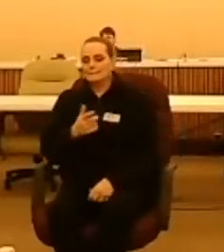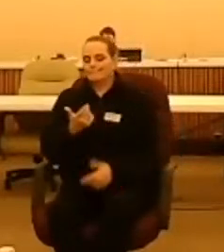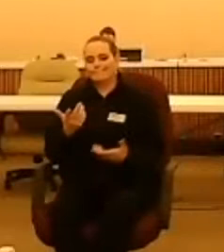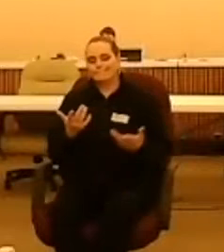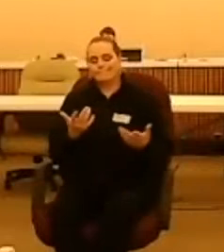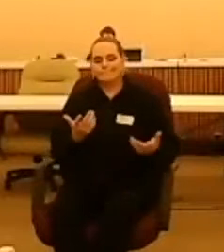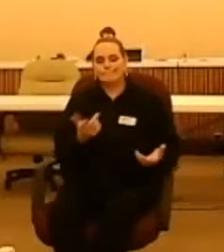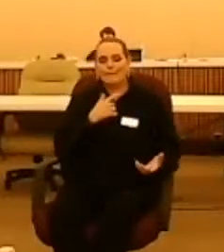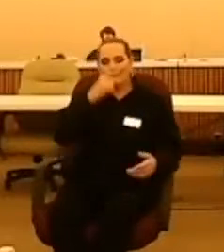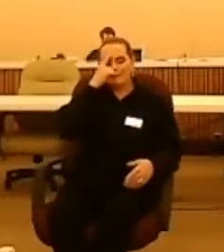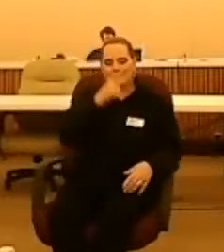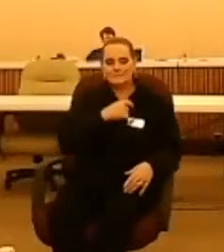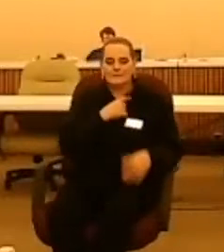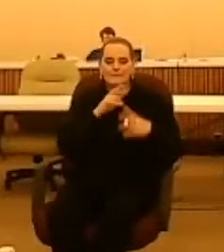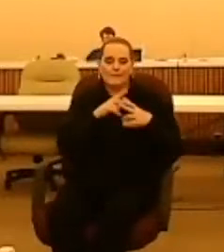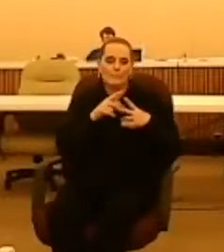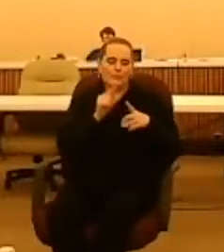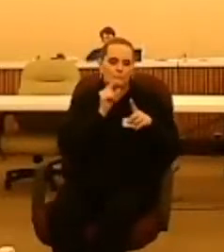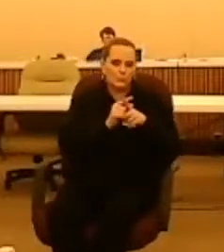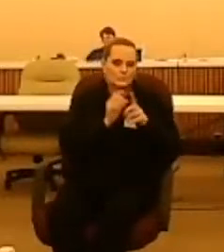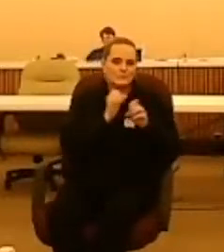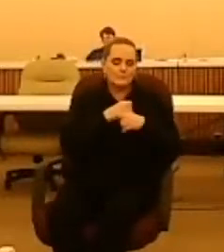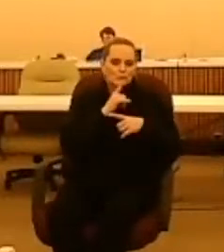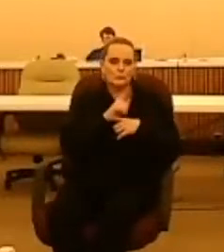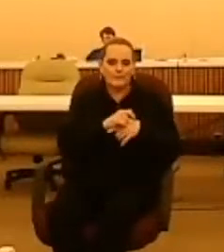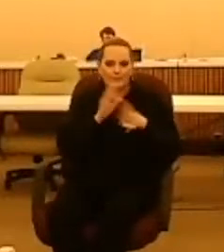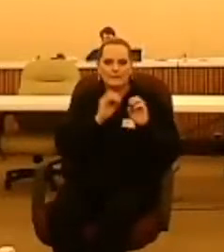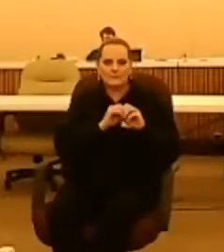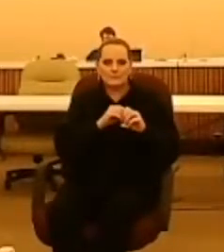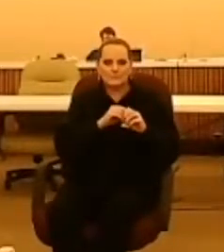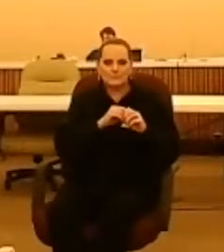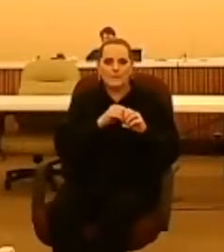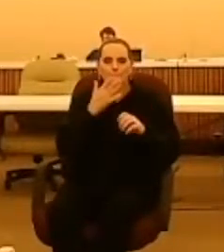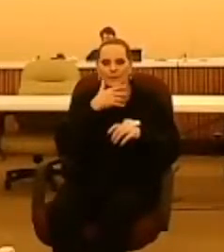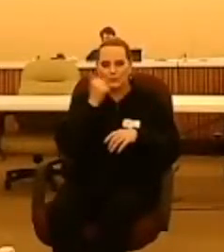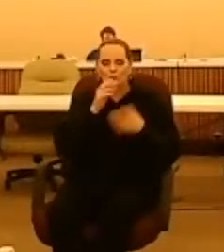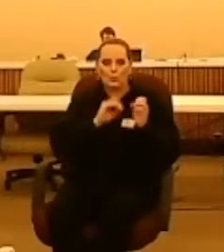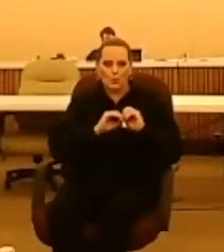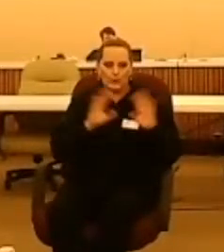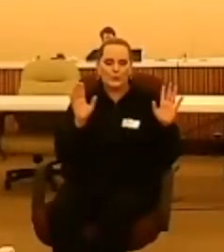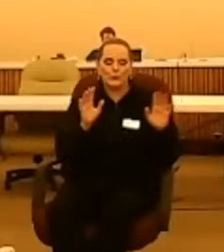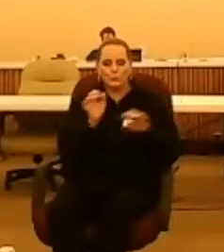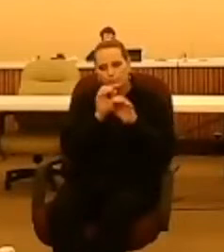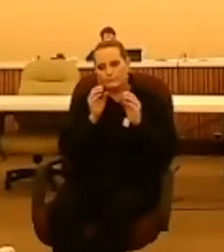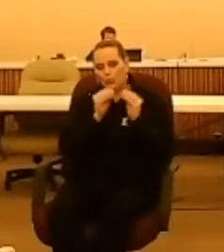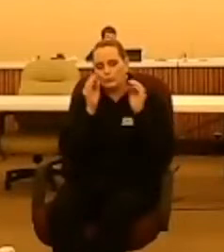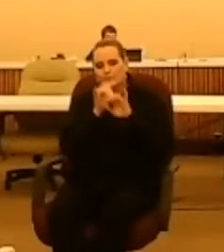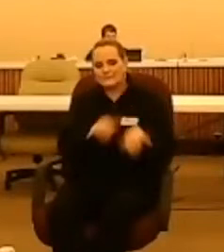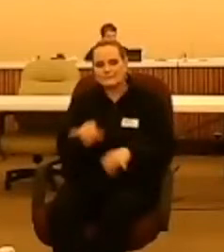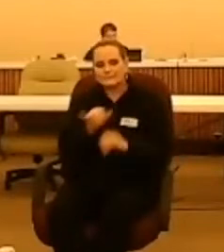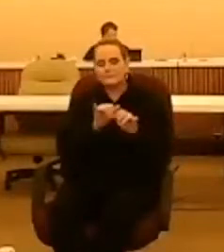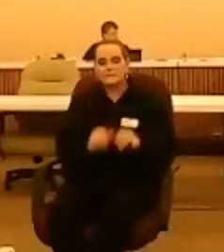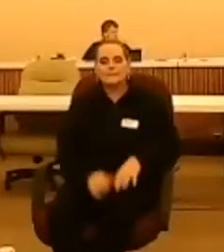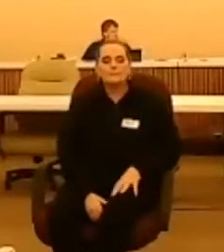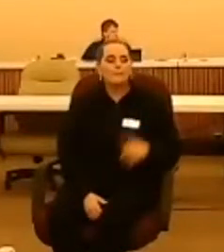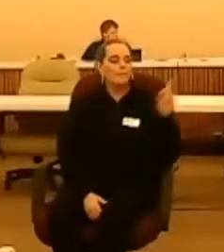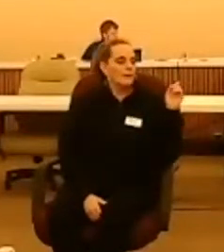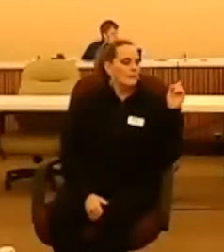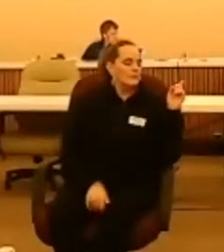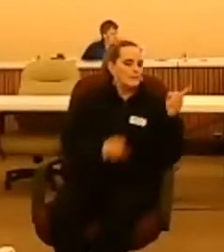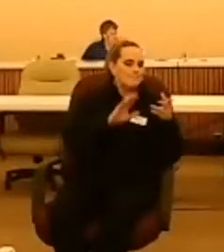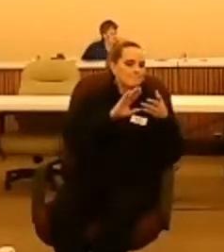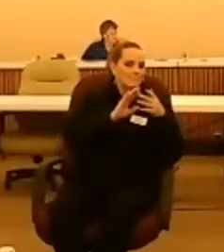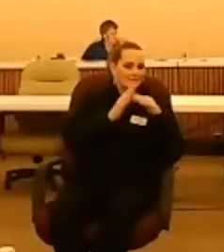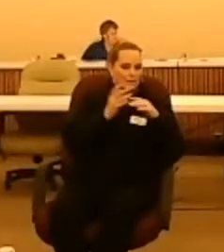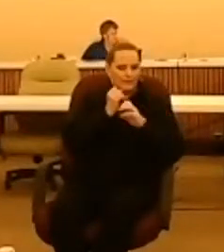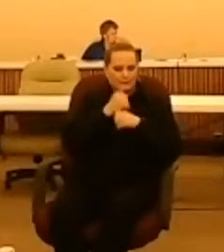of a couple of words to make sure that that's consistent. And the town, I just